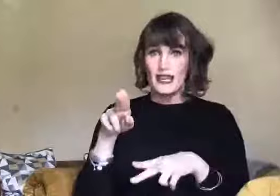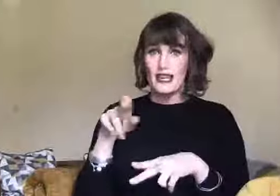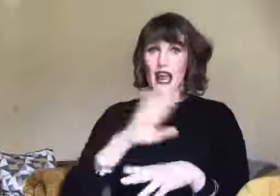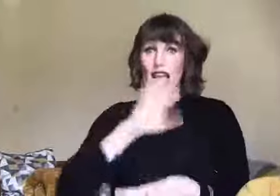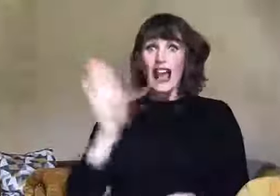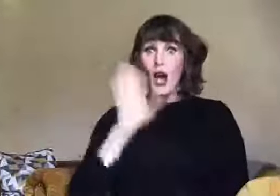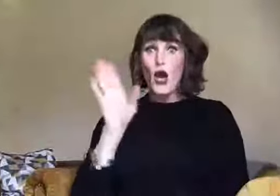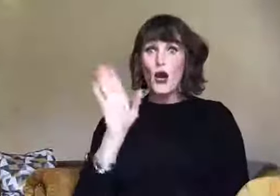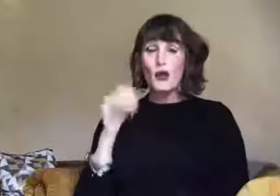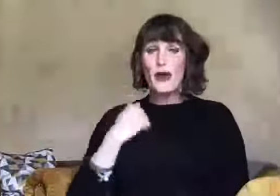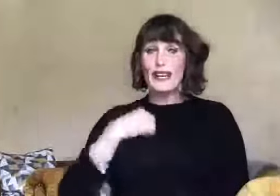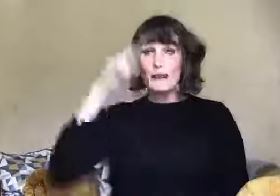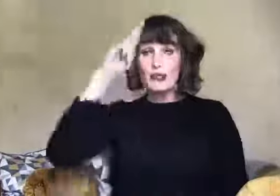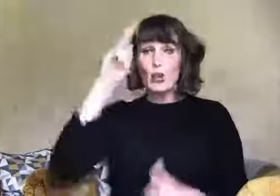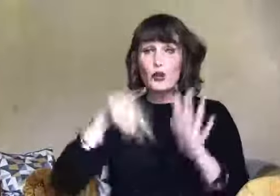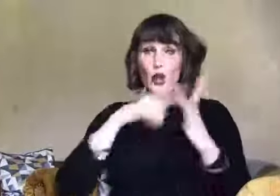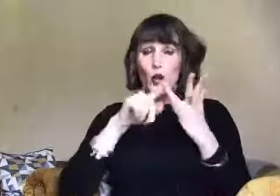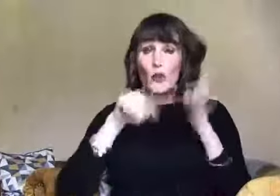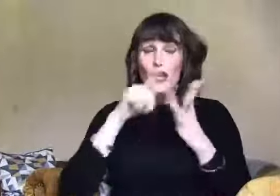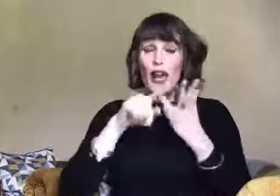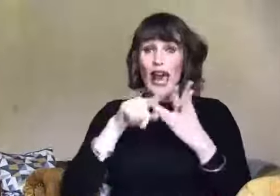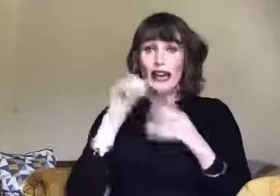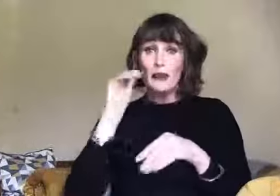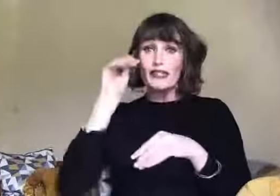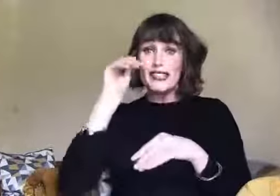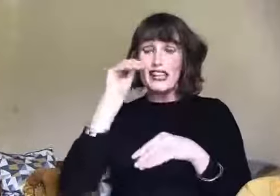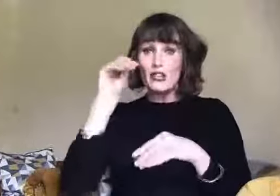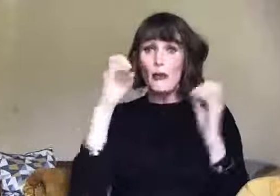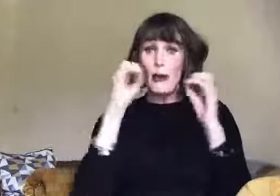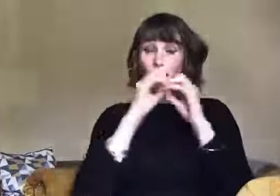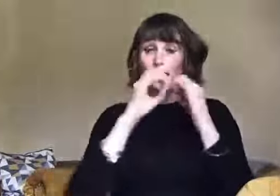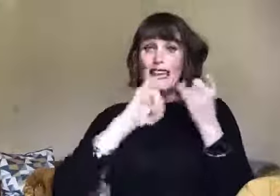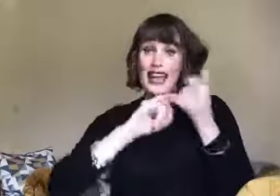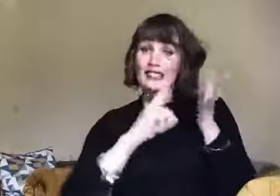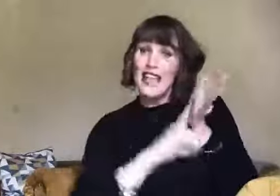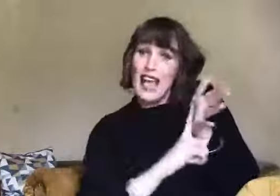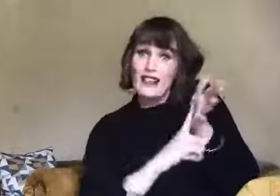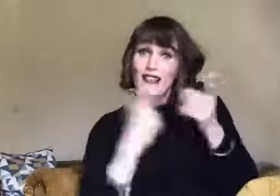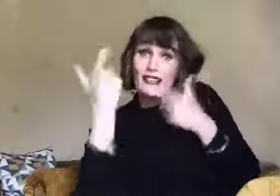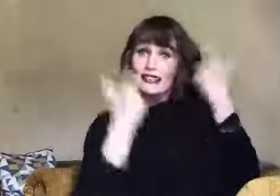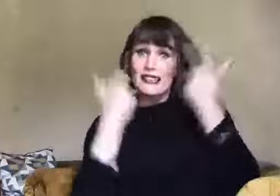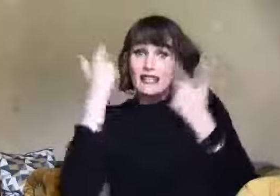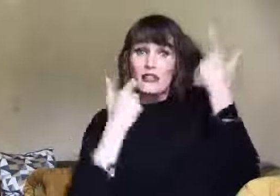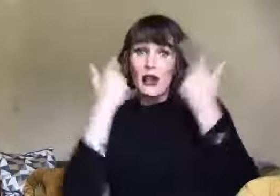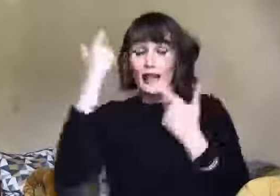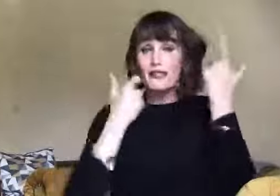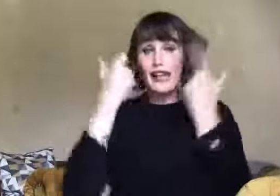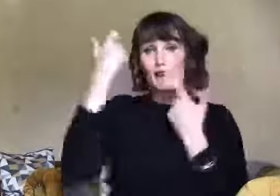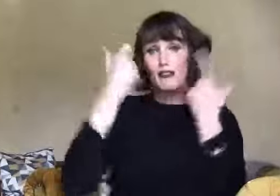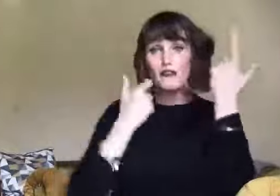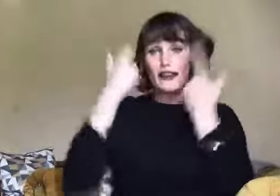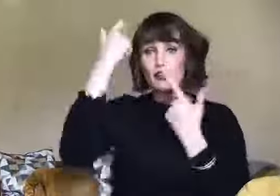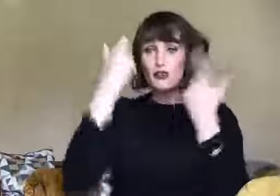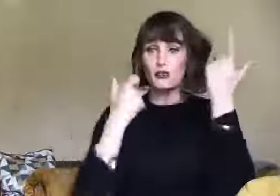say, hello, my name's Jojo, and I'm going to teach you about BSL, you have to have the